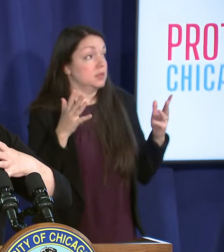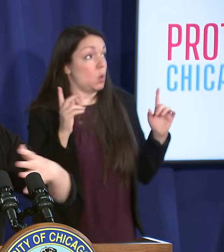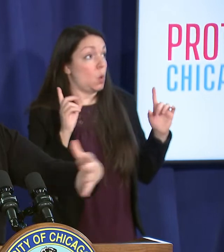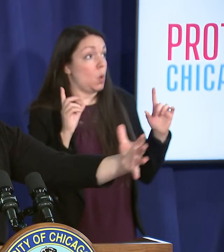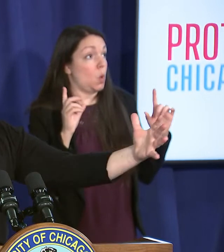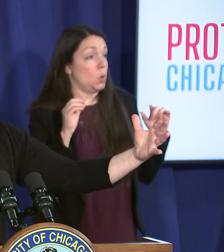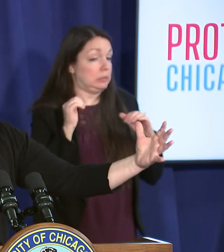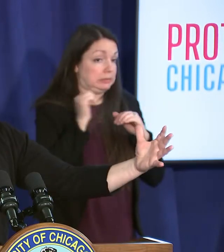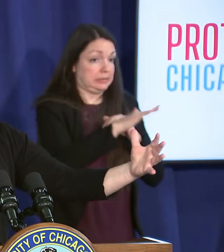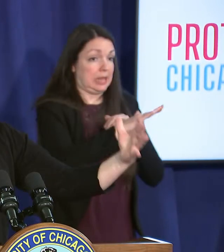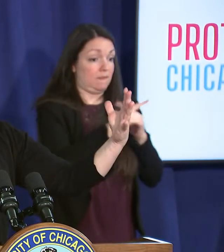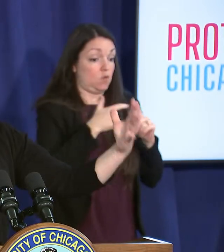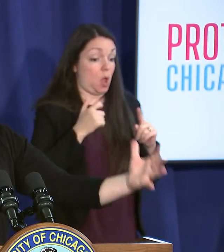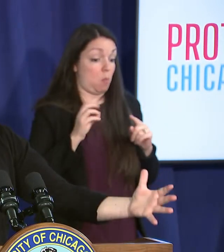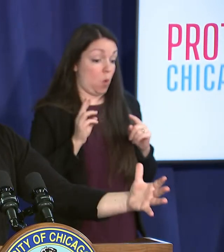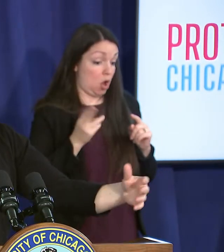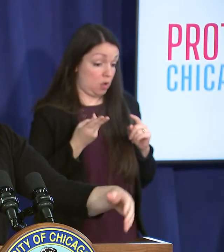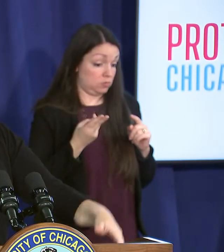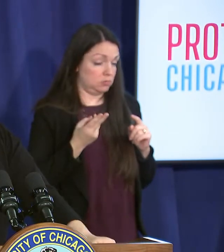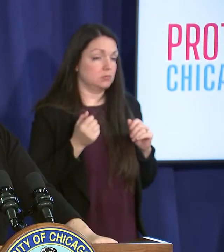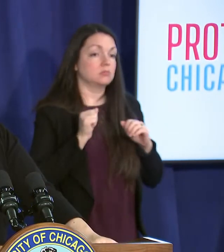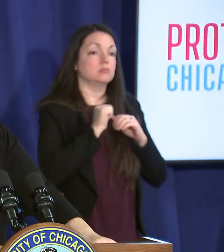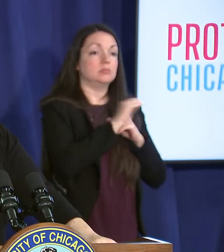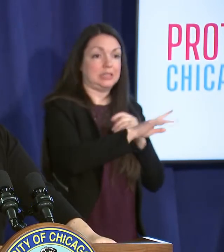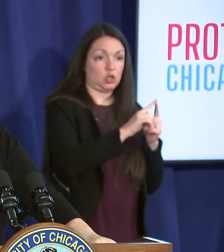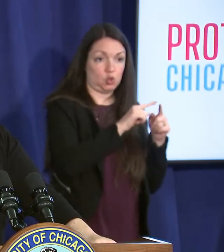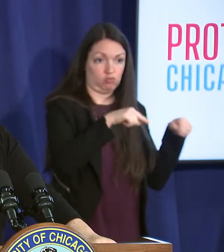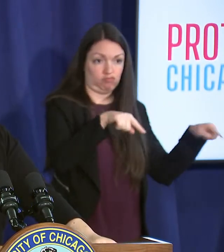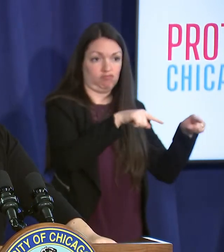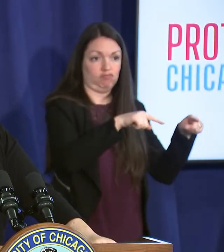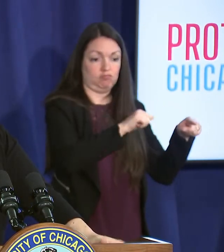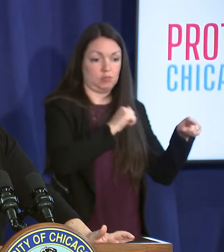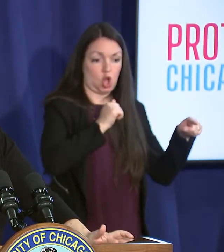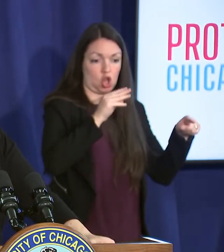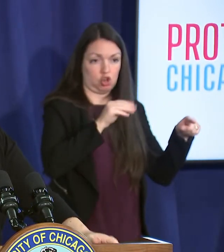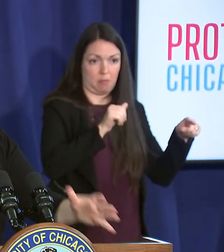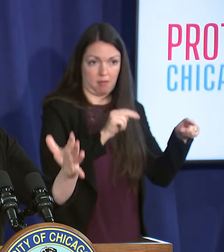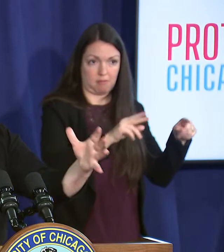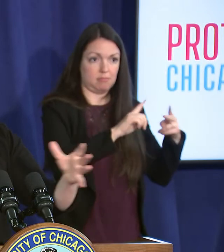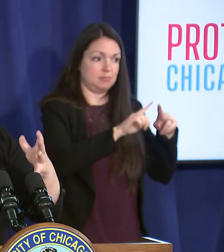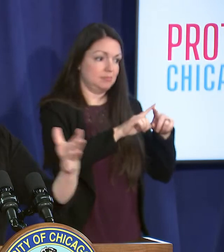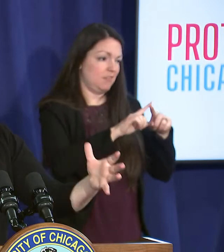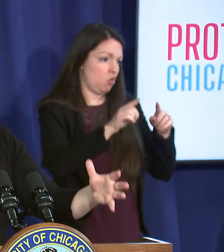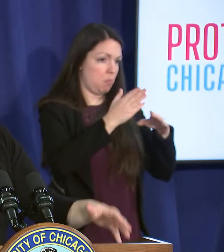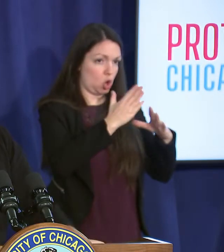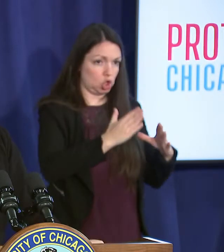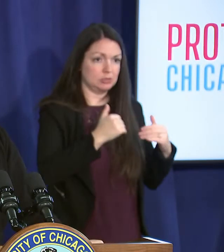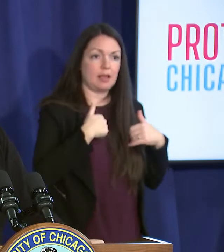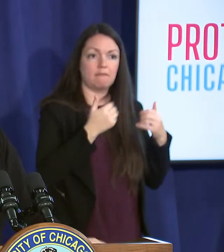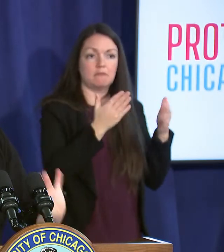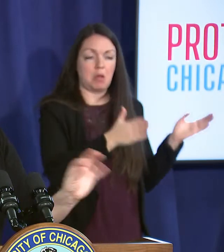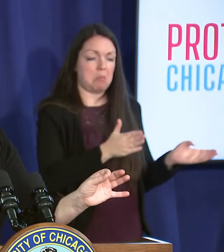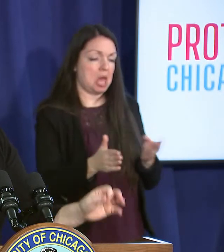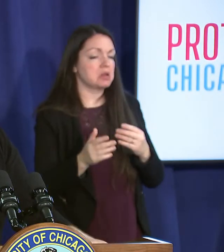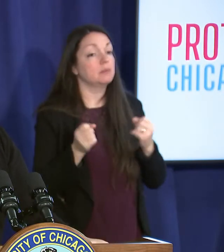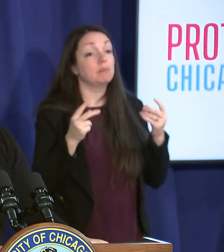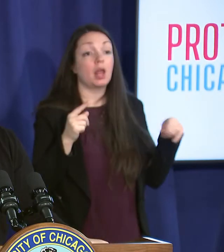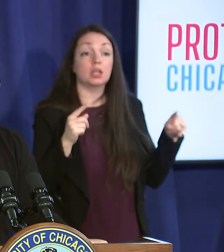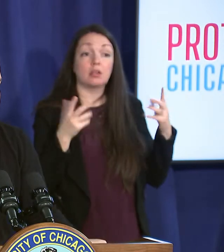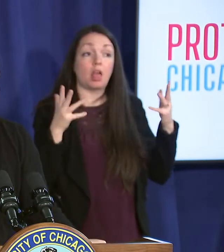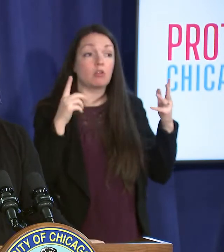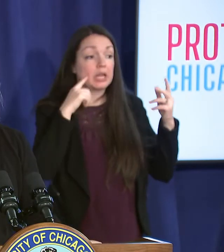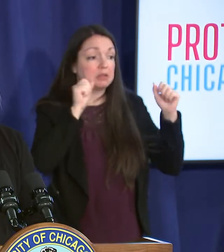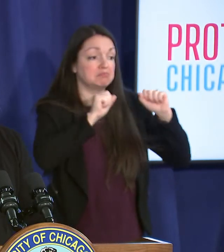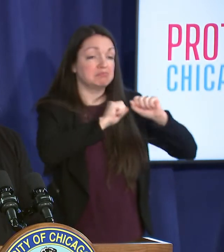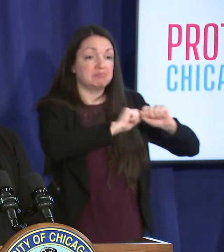gone out from the warehouse to the partners, and different partners and aldermen, have some different plans. A lot of them are already out the